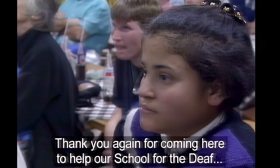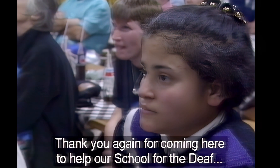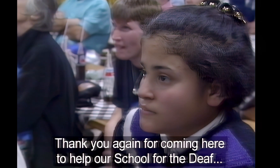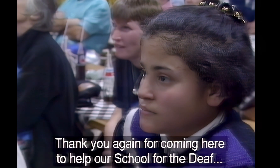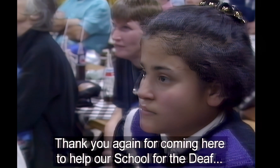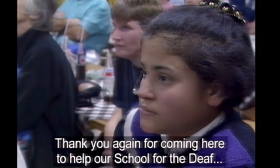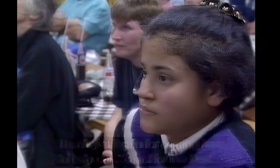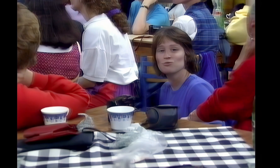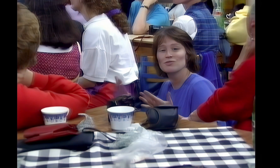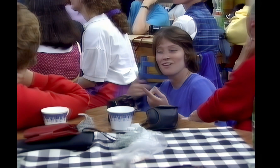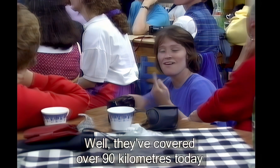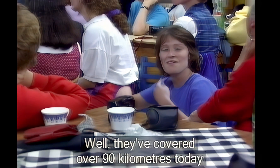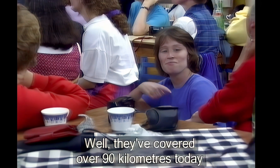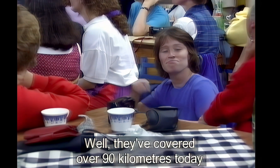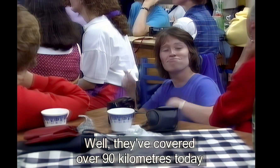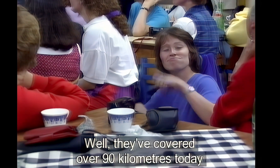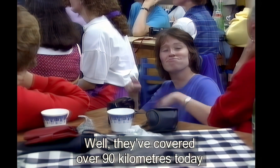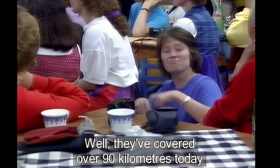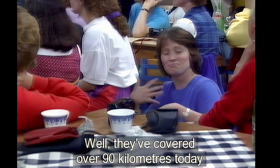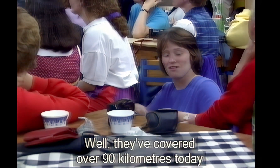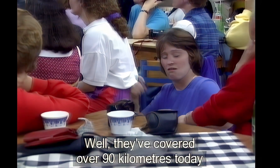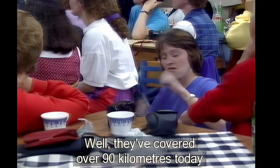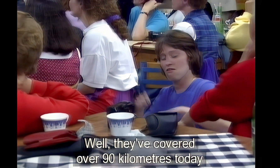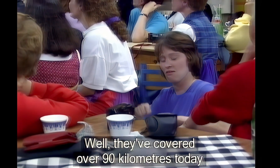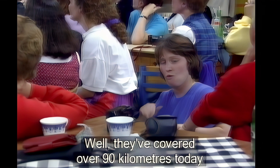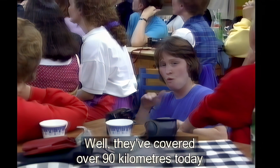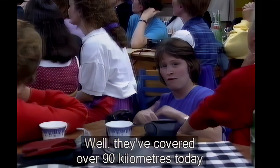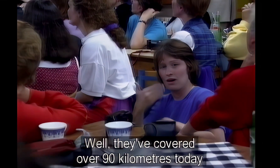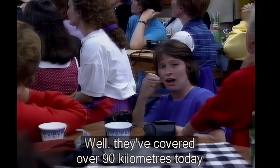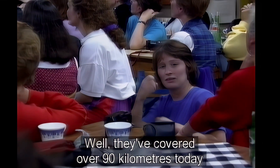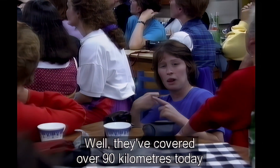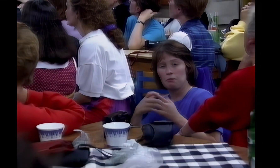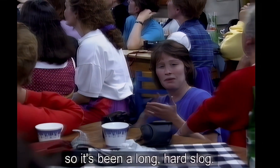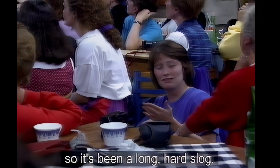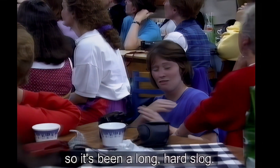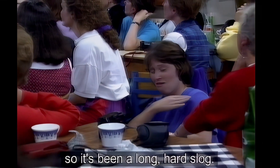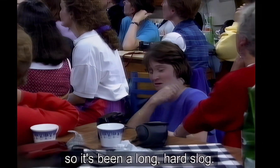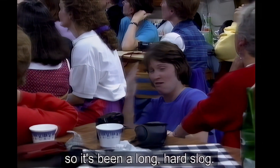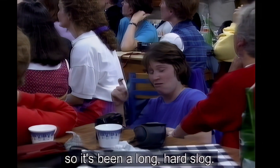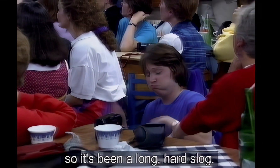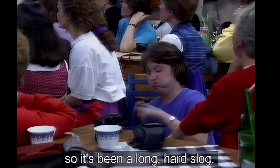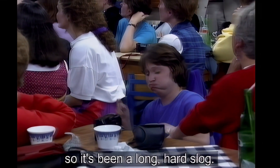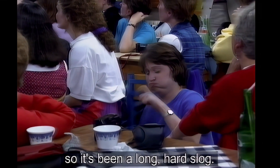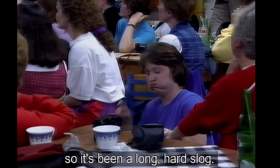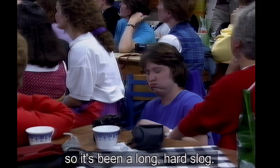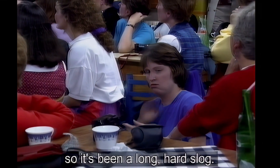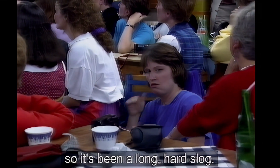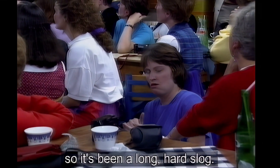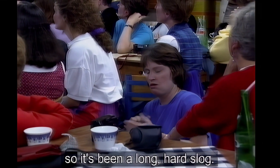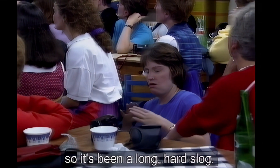day. Later on... Well, they've covered over 90 kilometres today, so it's been a long, hard slog. But